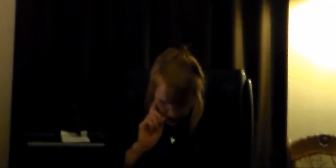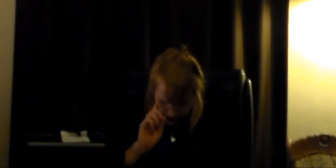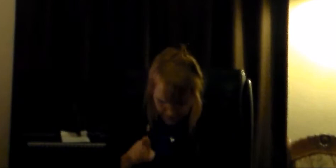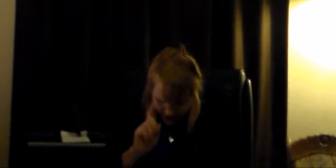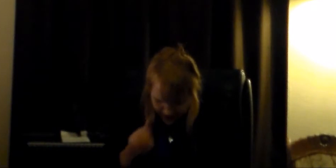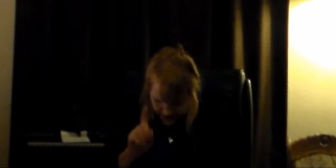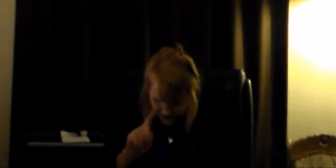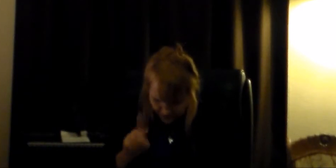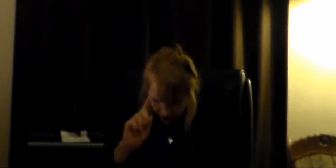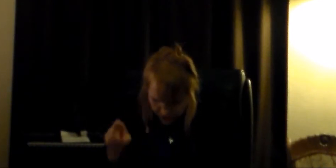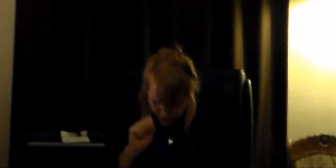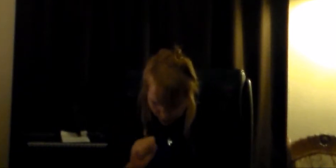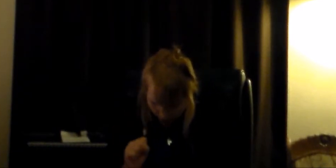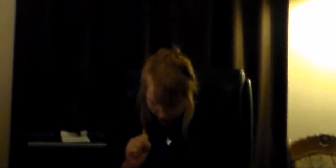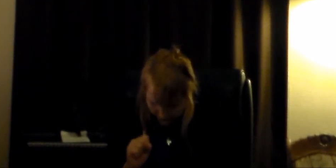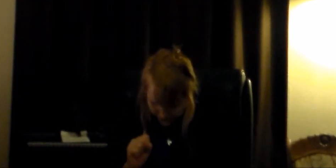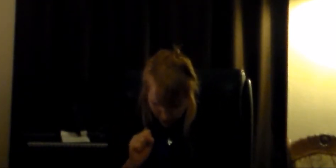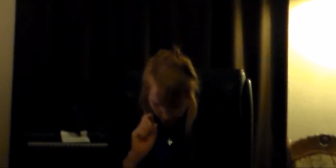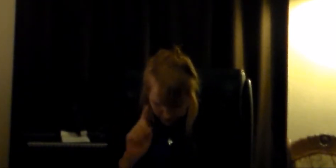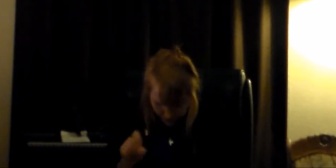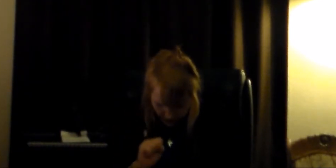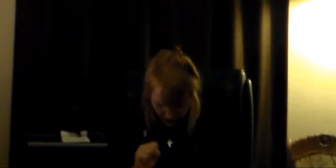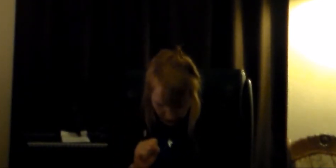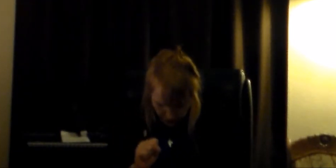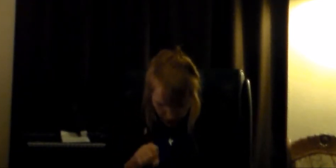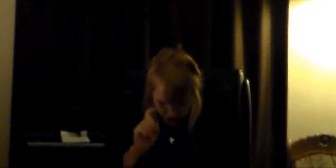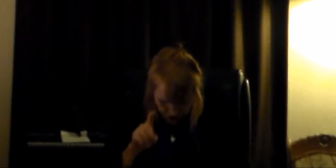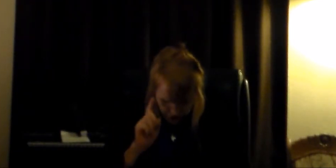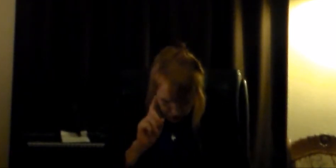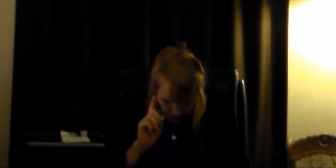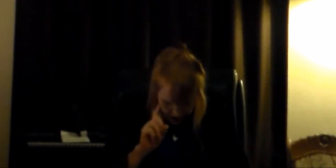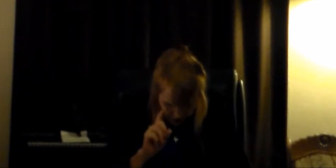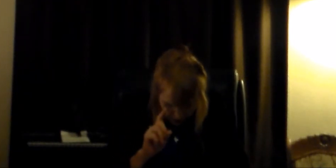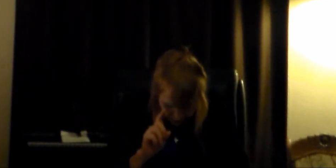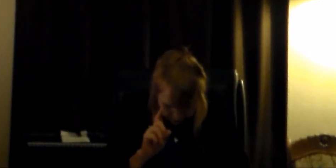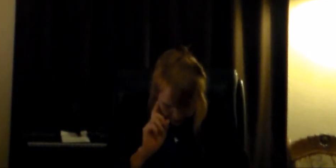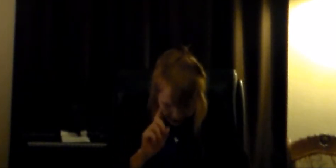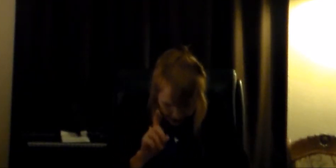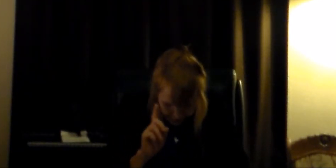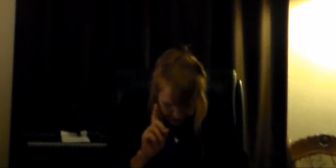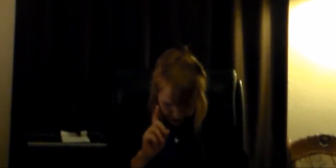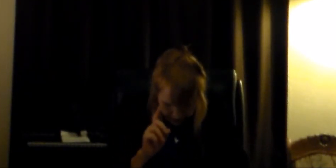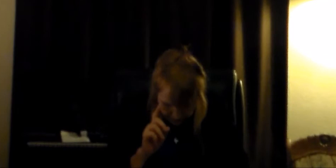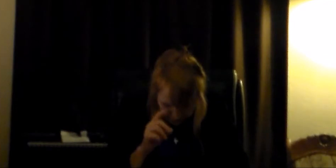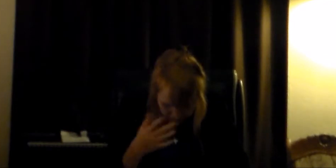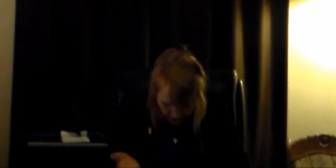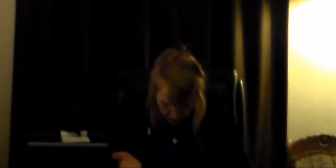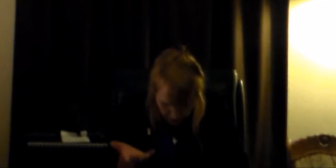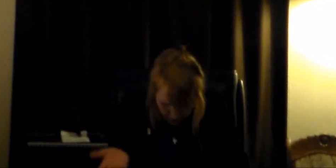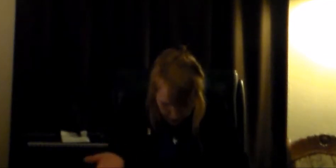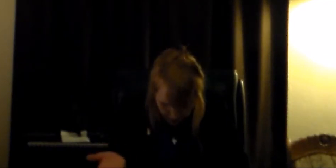A man is his father's wife, and you are proud. Should you rather have been filled with